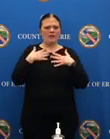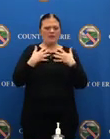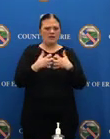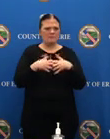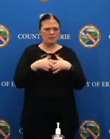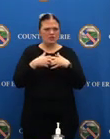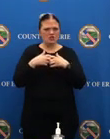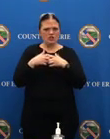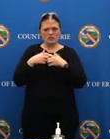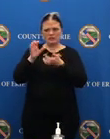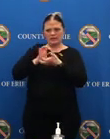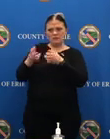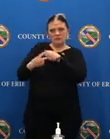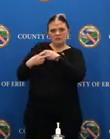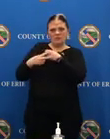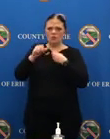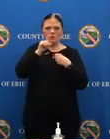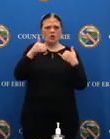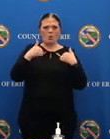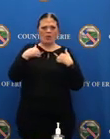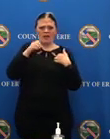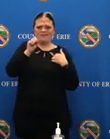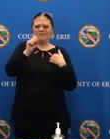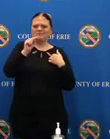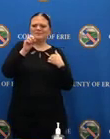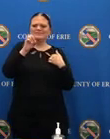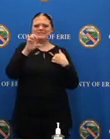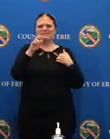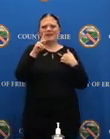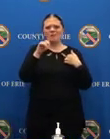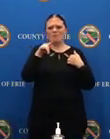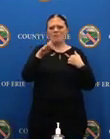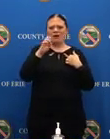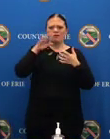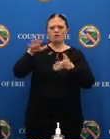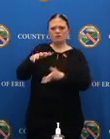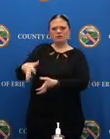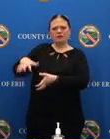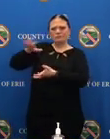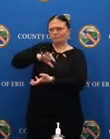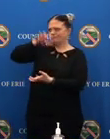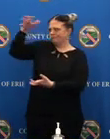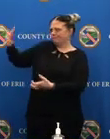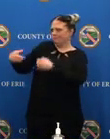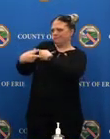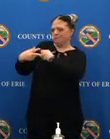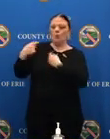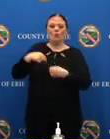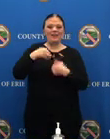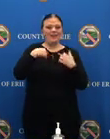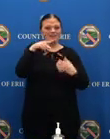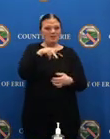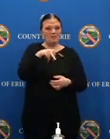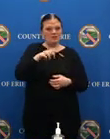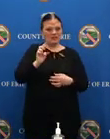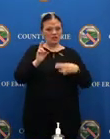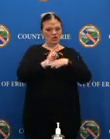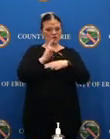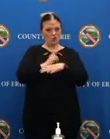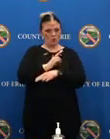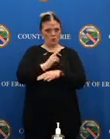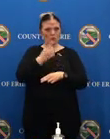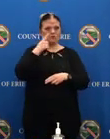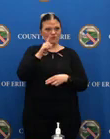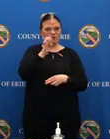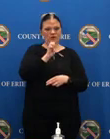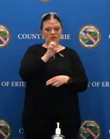And the answer is we don't have a strategic stockpile of ventilators. We never have had. We do have PPEs that are used by Erie County, and